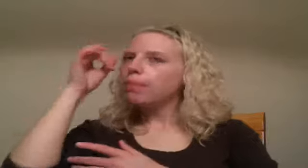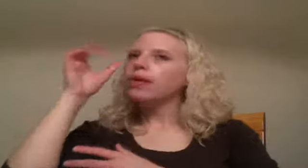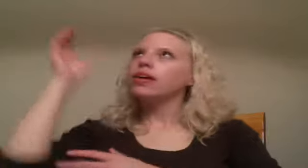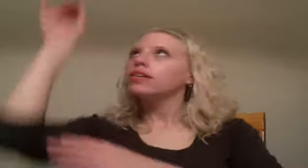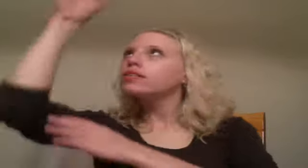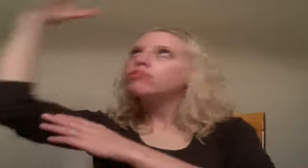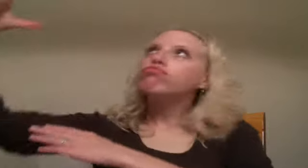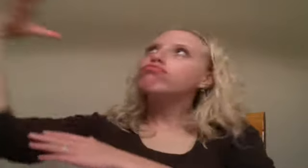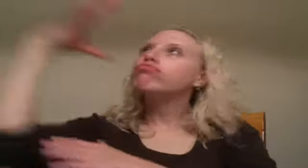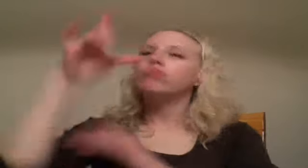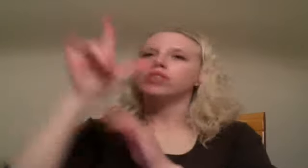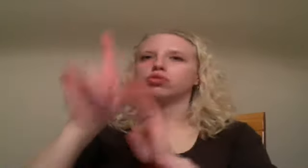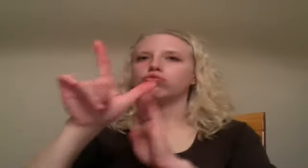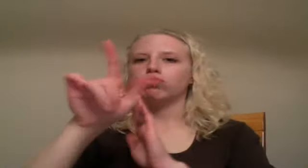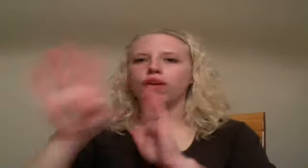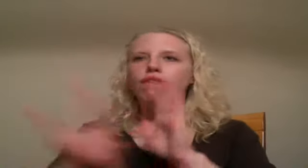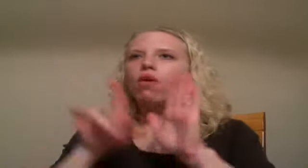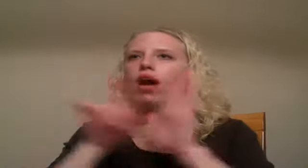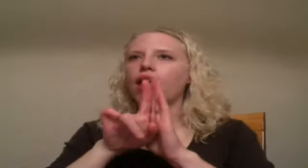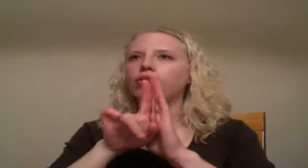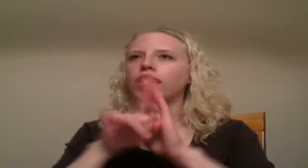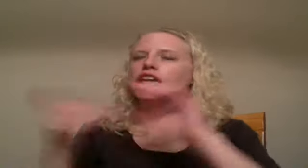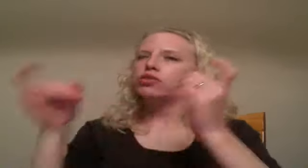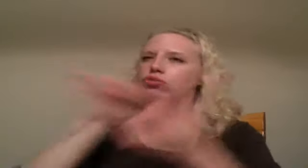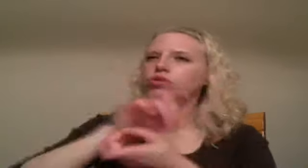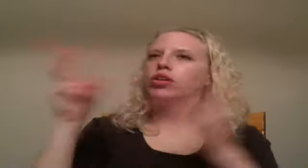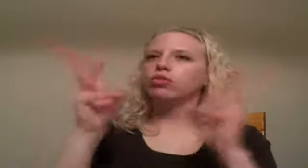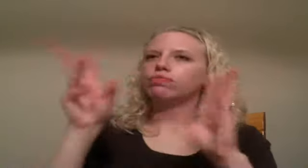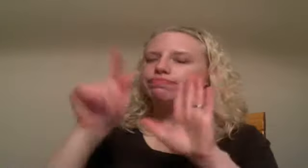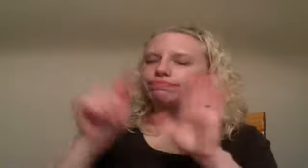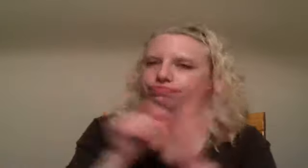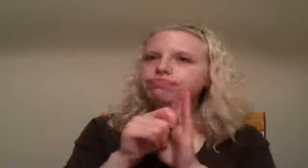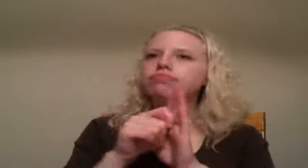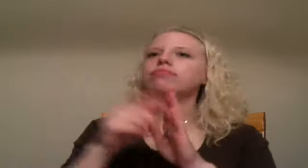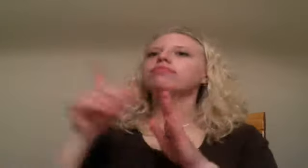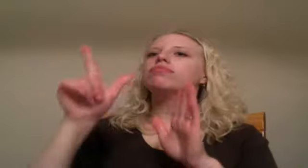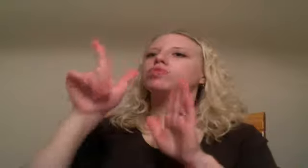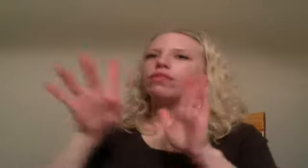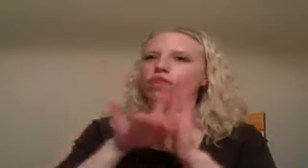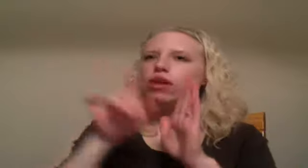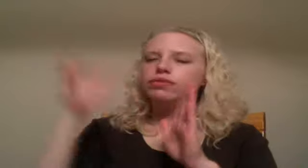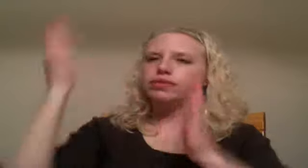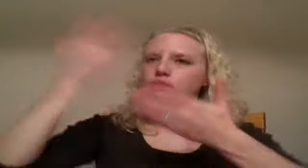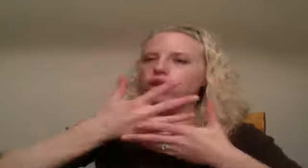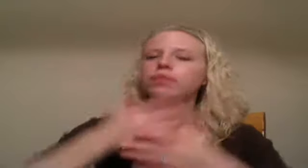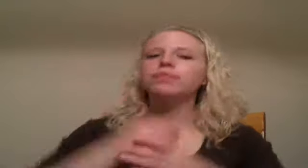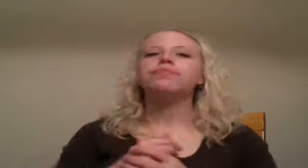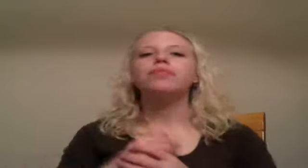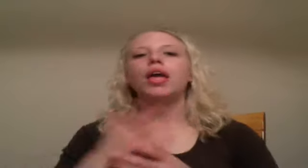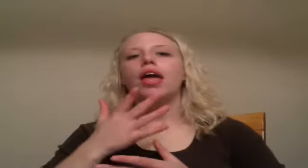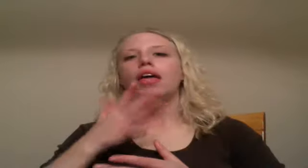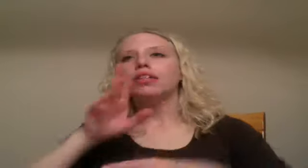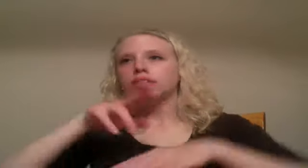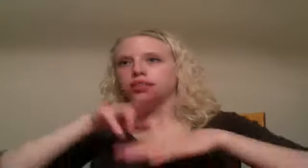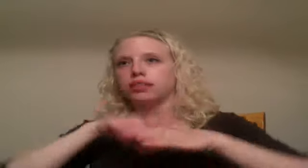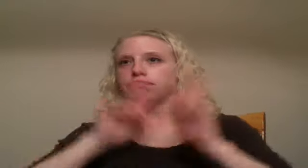in winter. So the culture, the northern Aboriginal culture, traditionally has been highly seasonal. In winter, there's a lot of